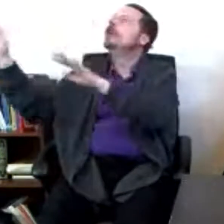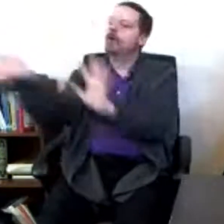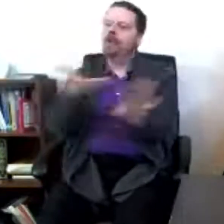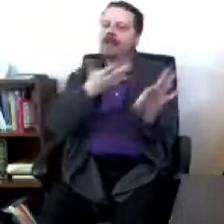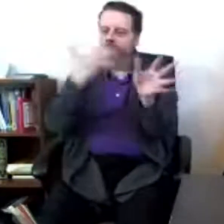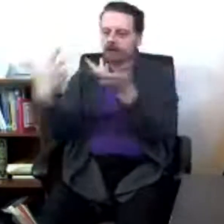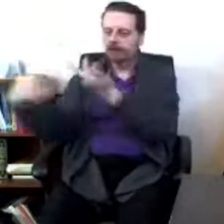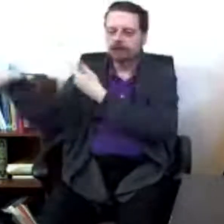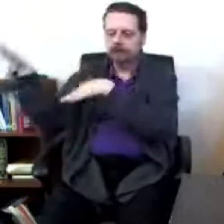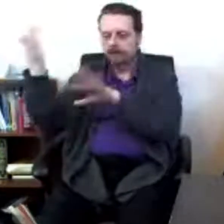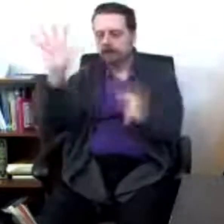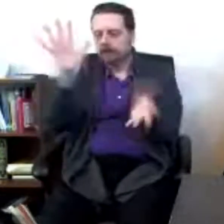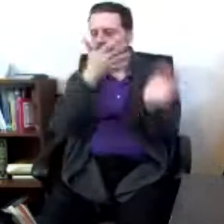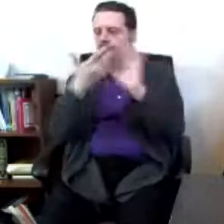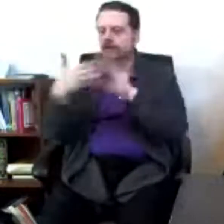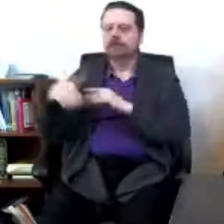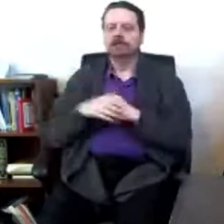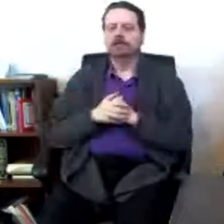windy day,